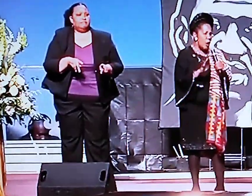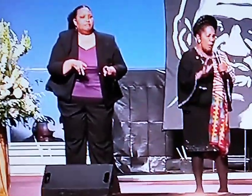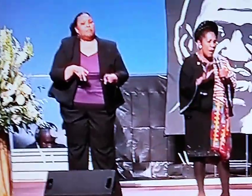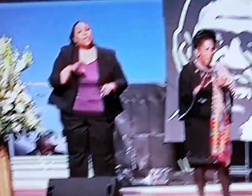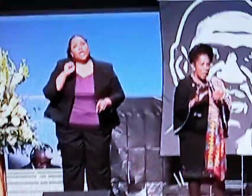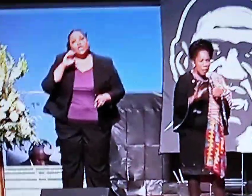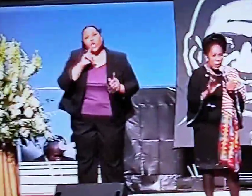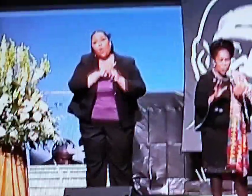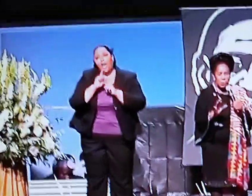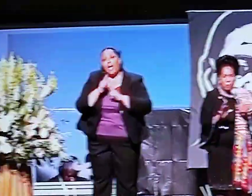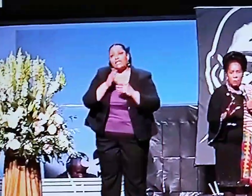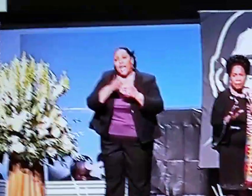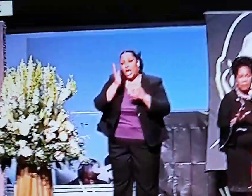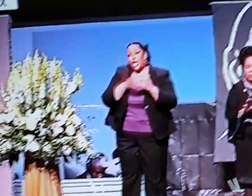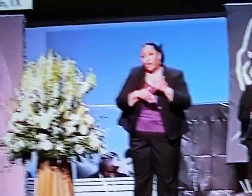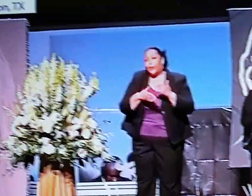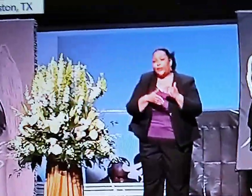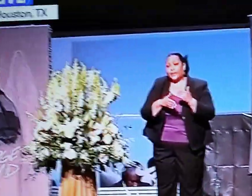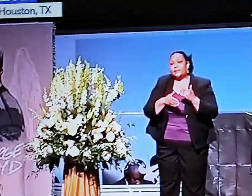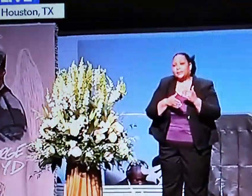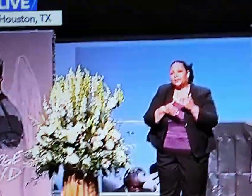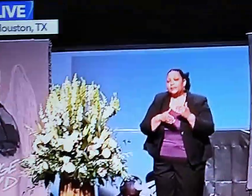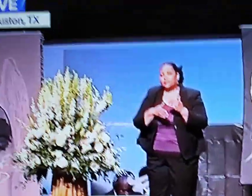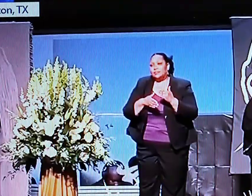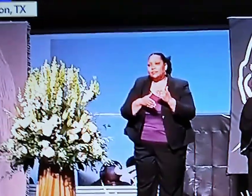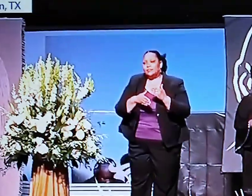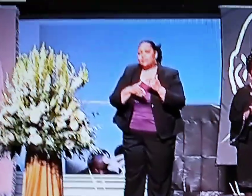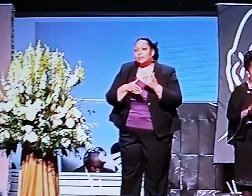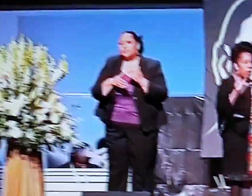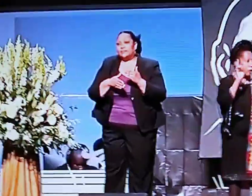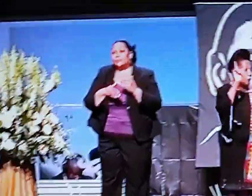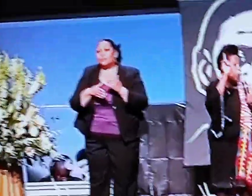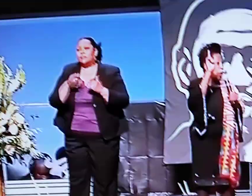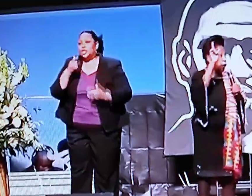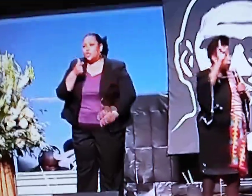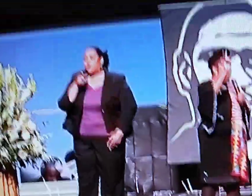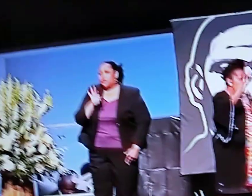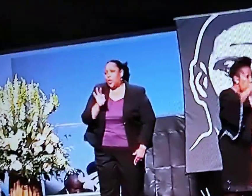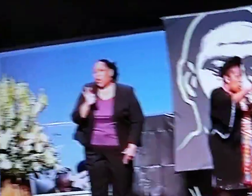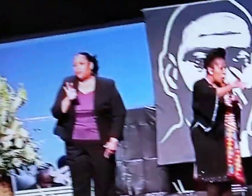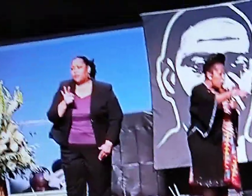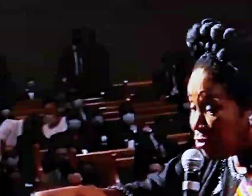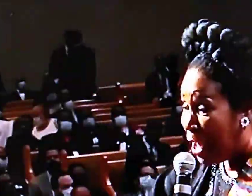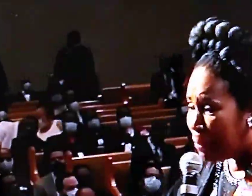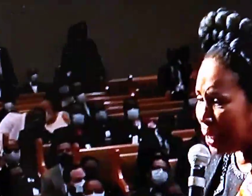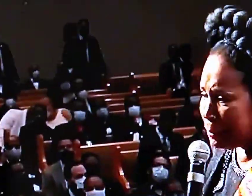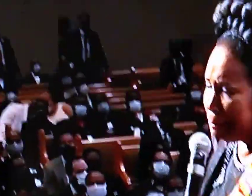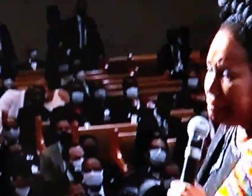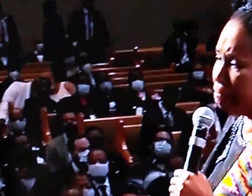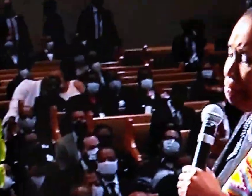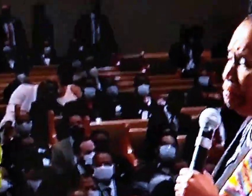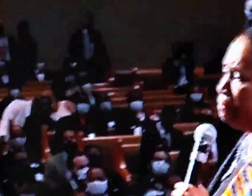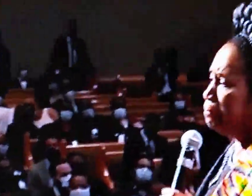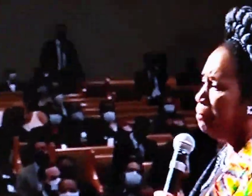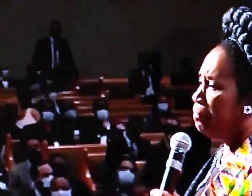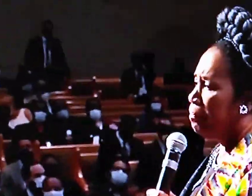So as I conclude, George Floyd was here on an assignment.